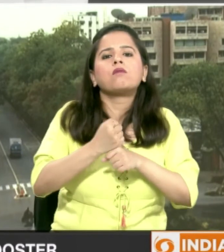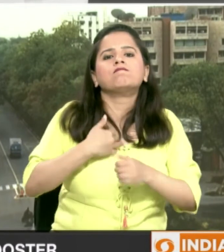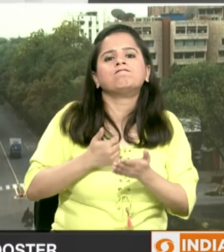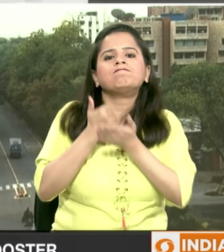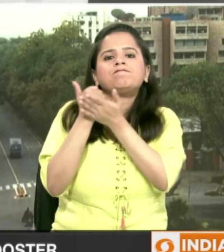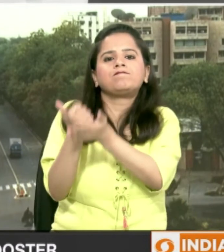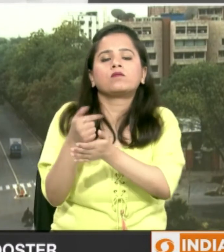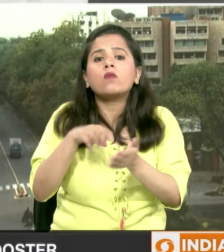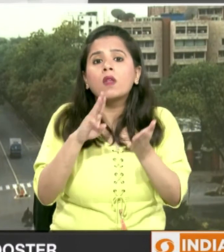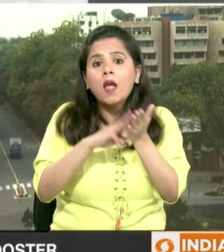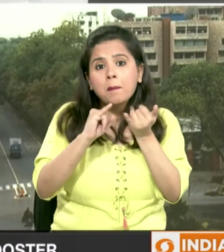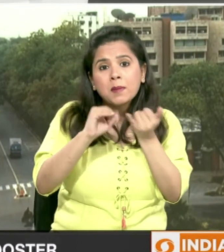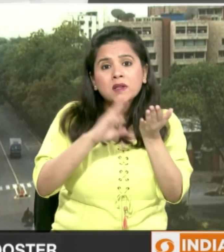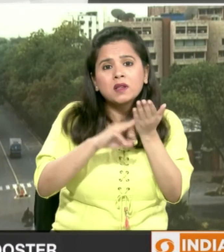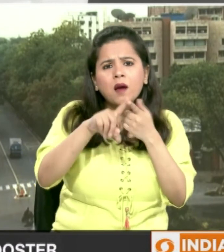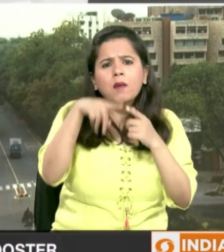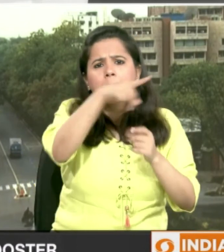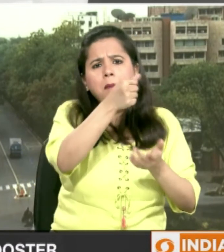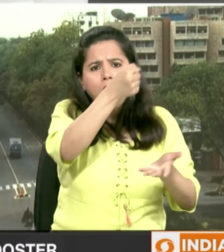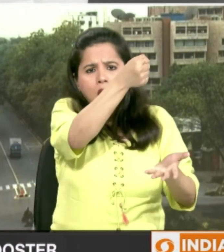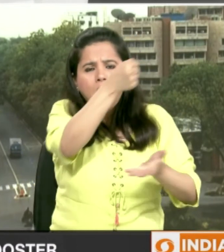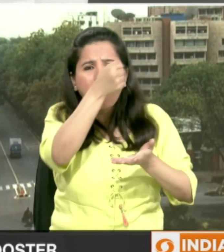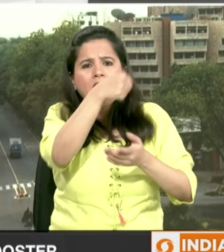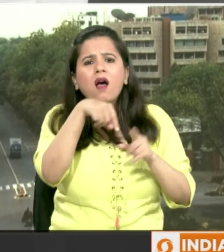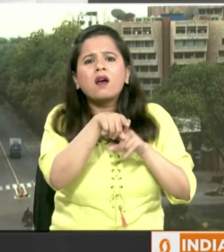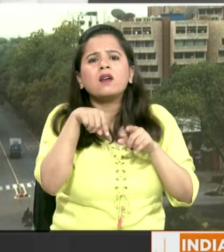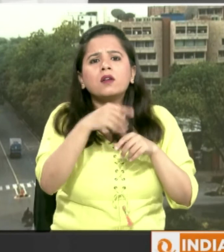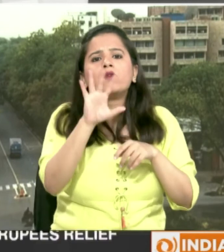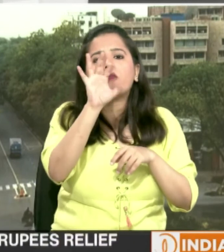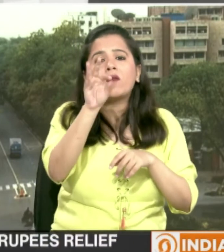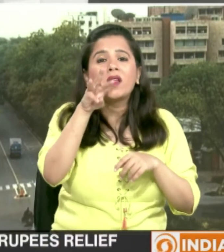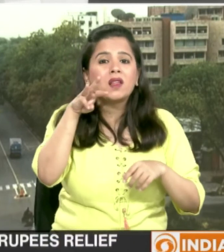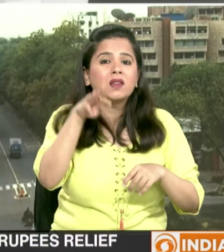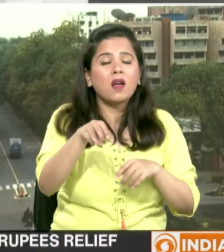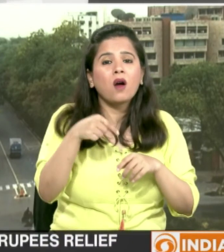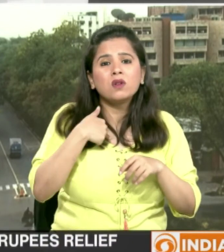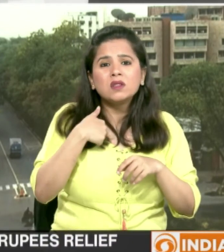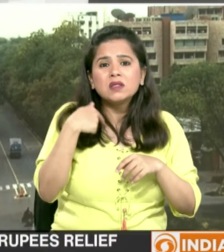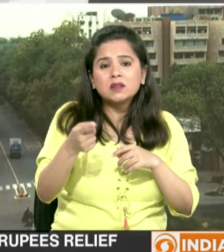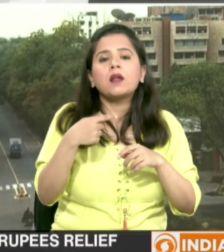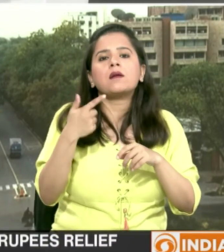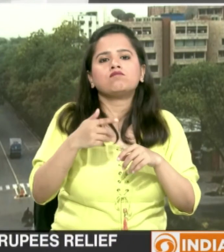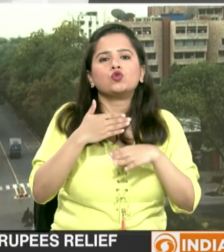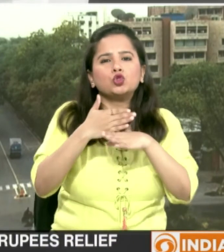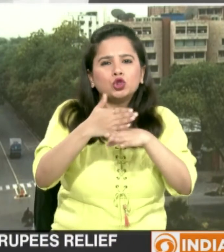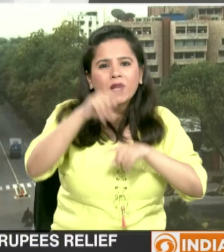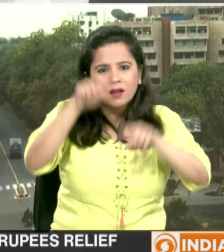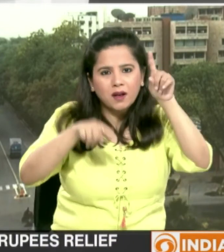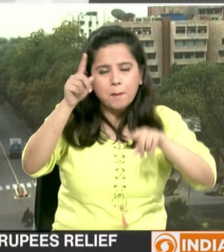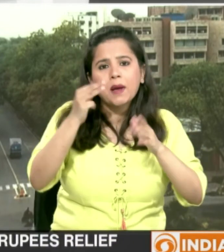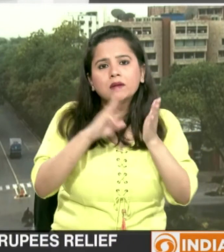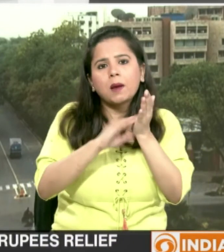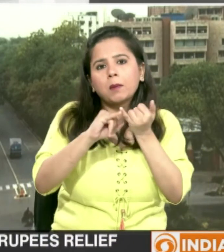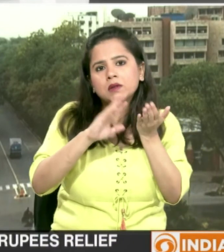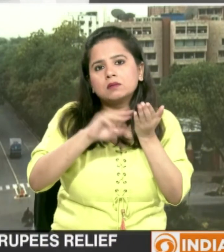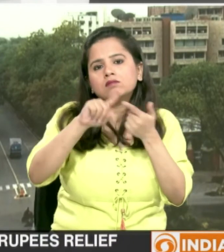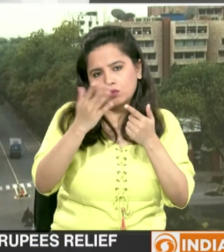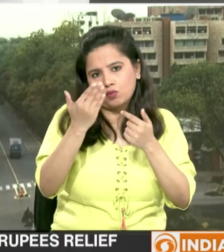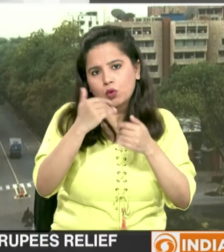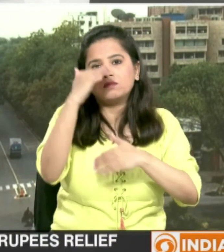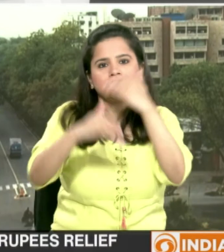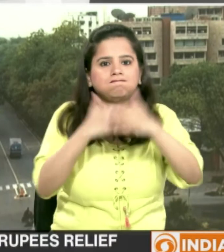The funds for the MSME is being created, which will infuse 50,000 crore rupees equity in the MSMEs with growth potential.